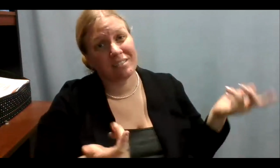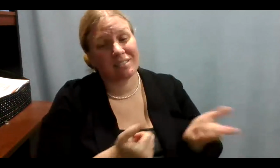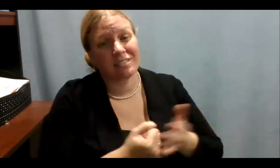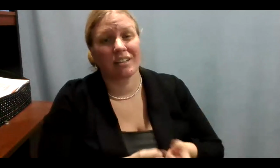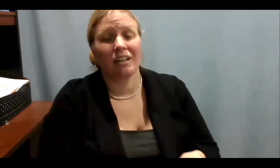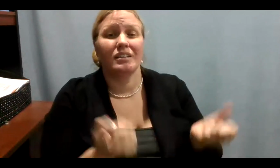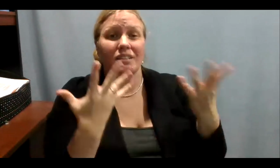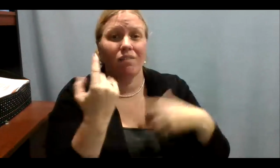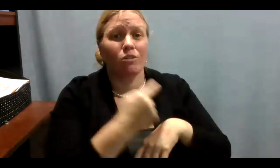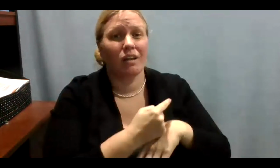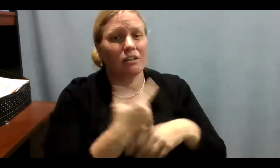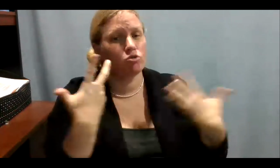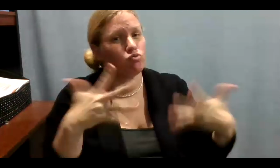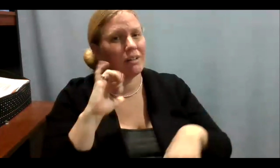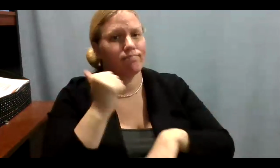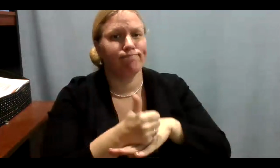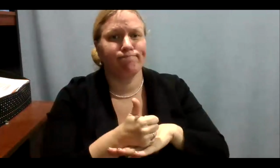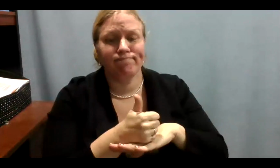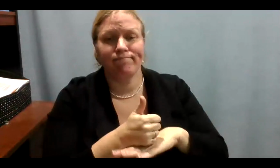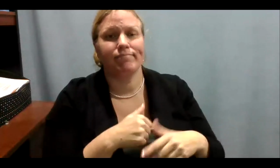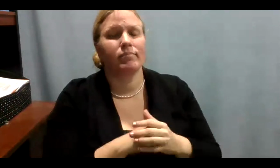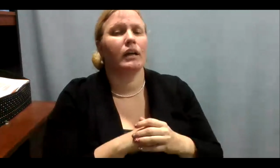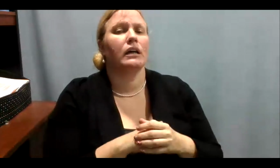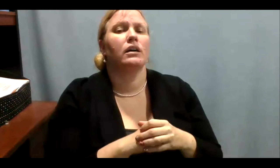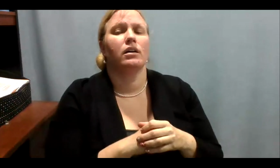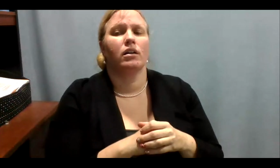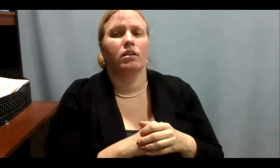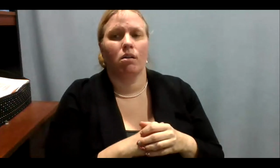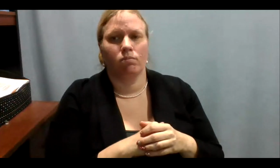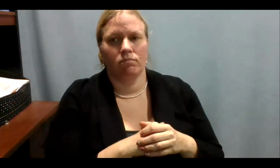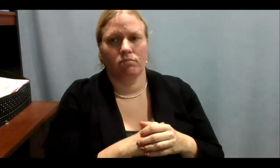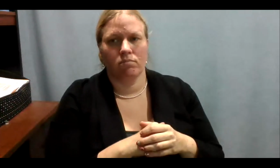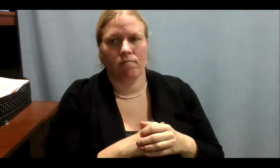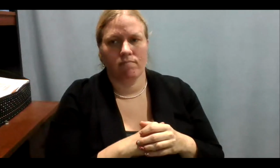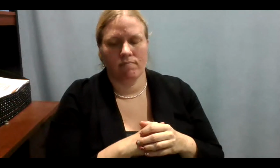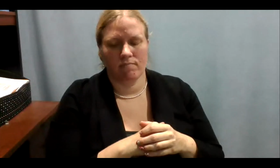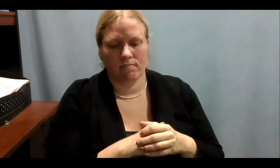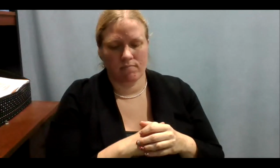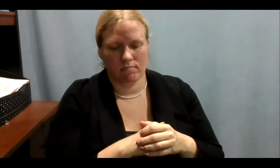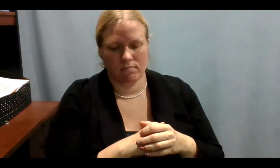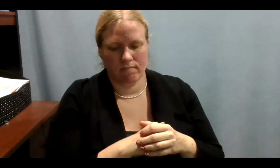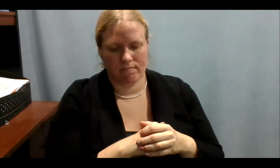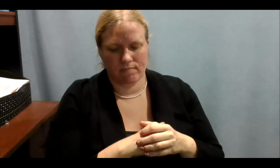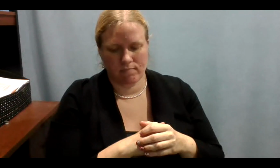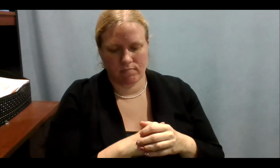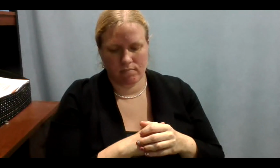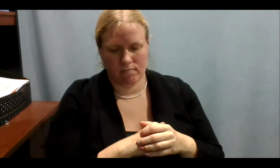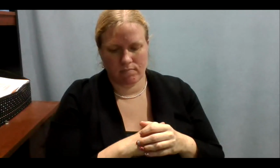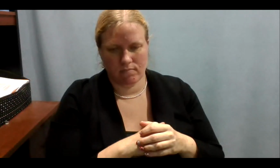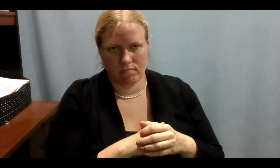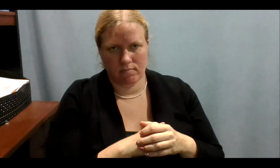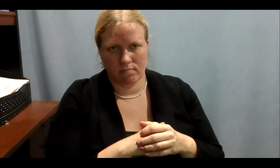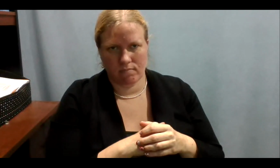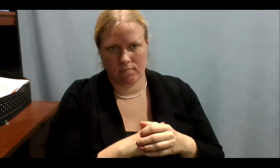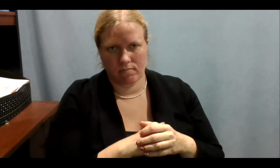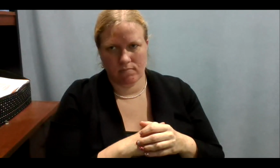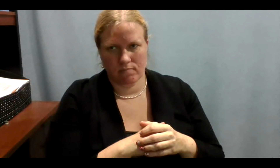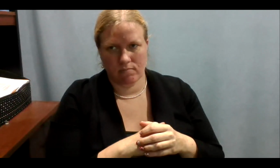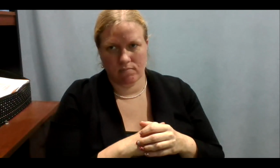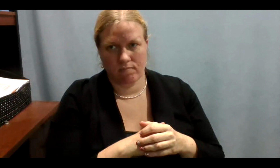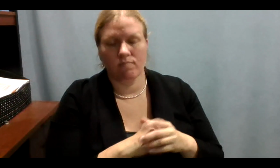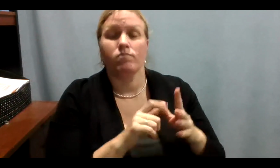dates um already um scheduled for that um period so for the you know for the next few days um starting